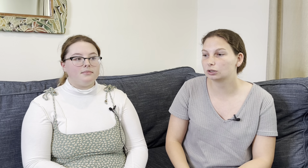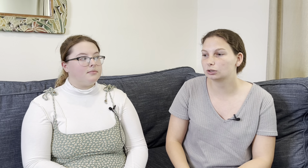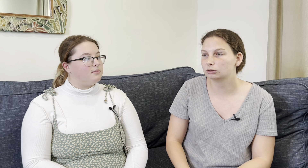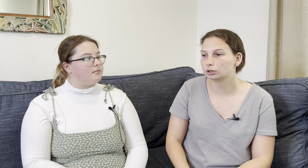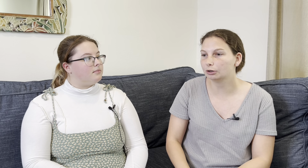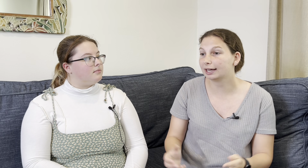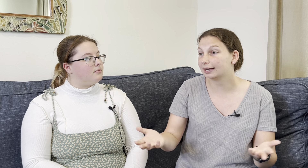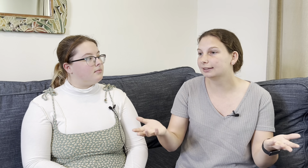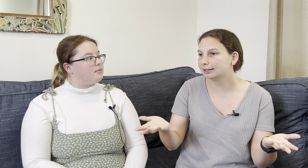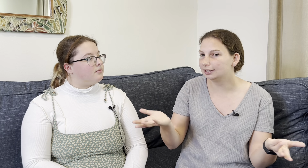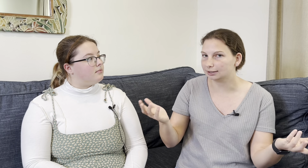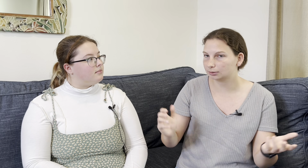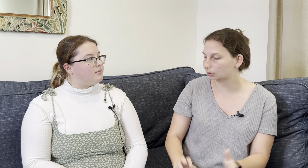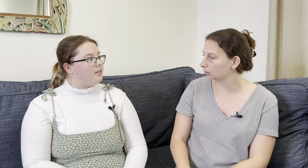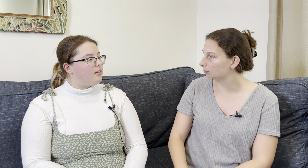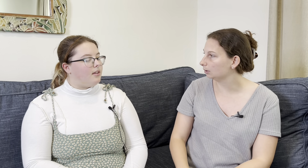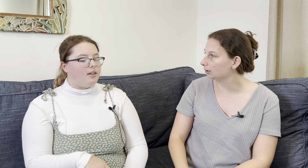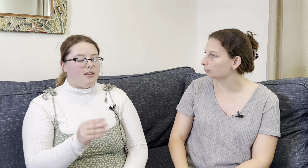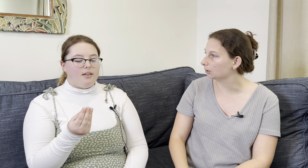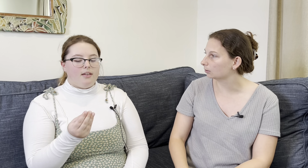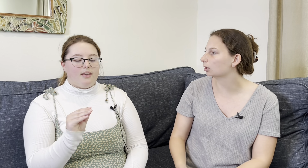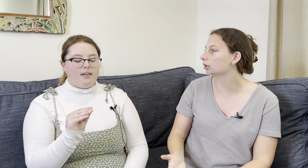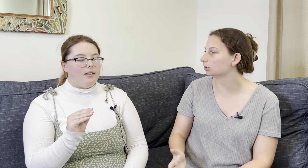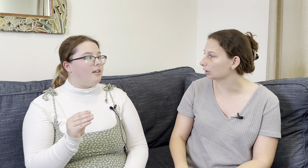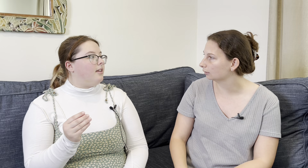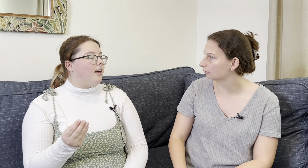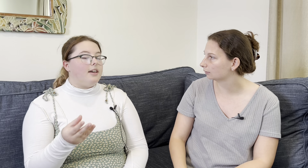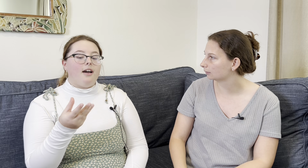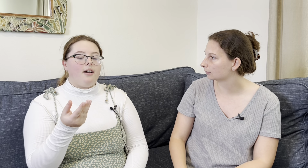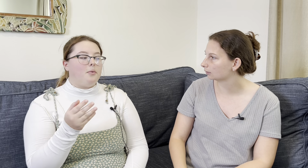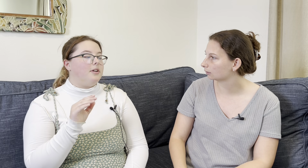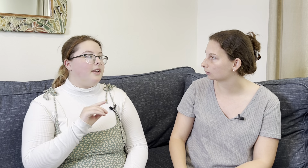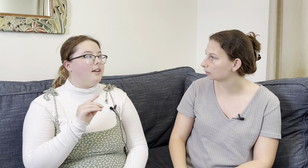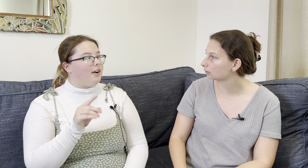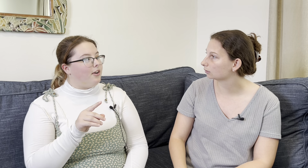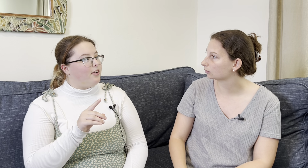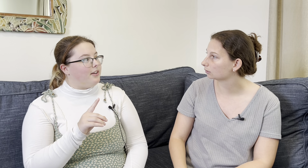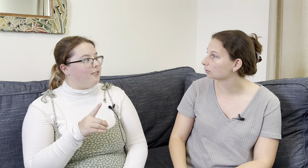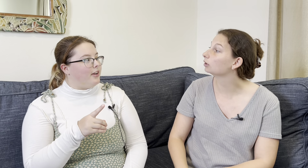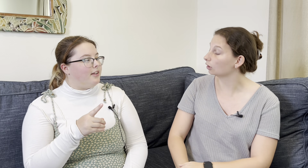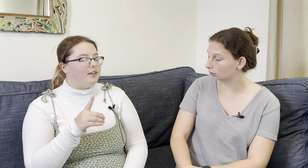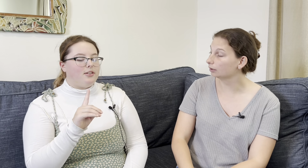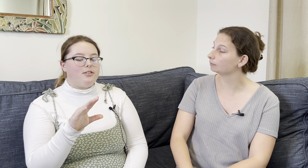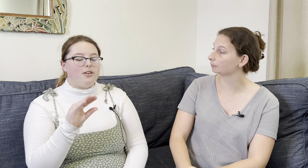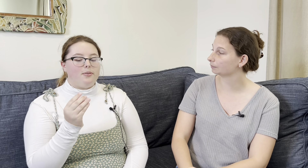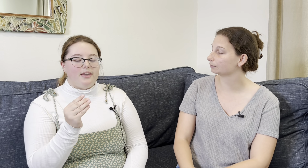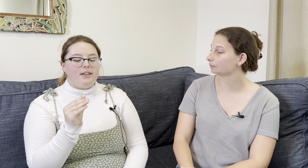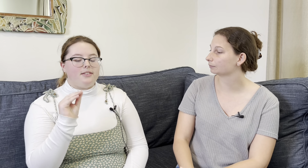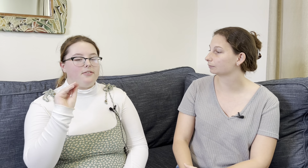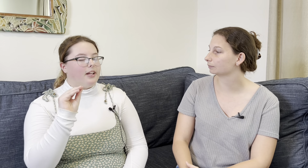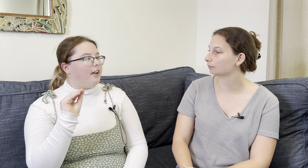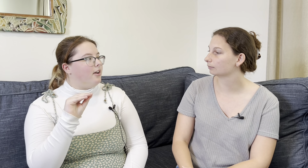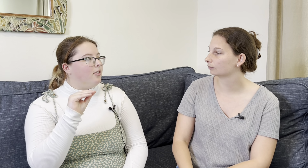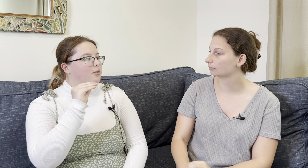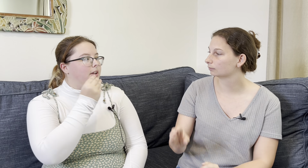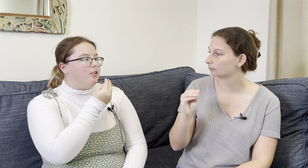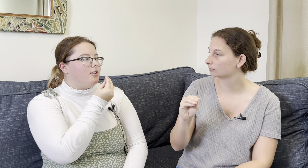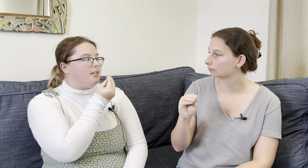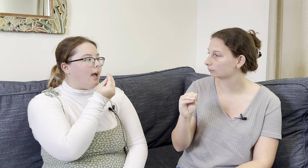So, okay, and then eat. What would eat be? Or hungry? Yeah. Well, eat and hungry are different. Okay. So eat is a flat O, and you're just tapping